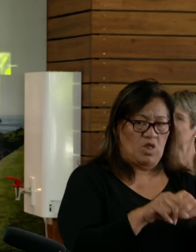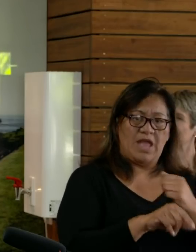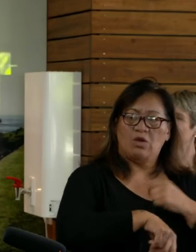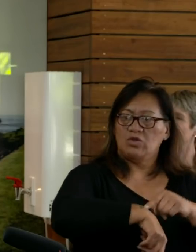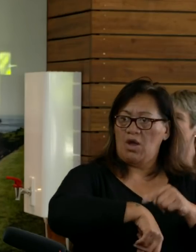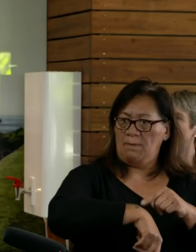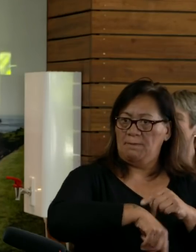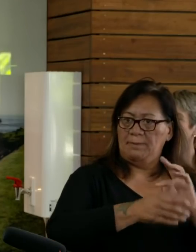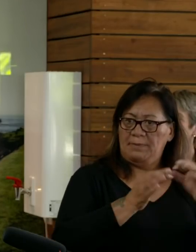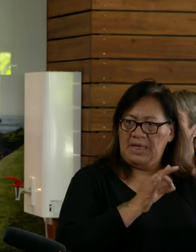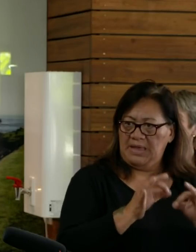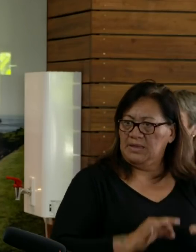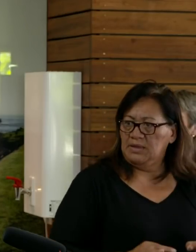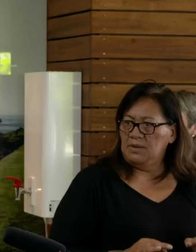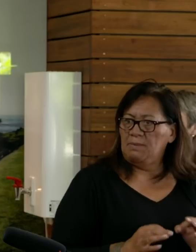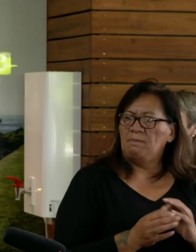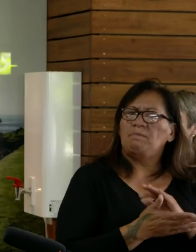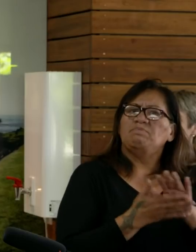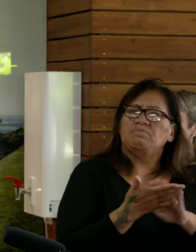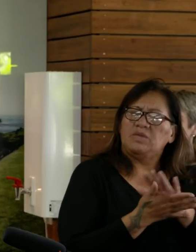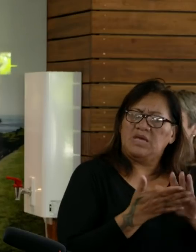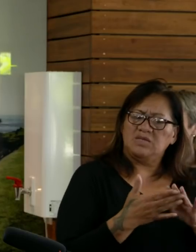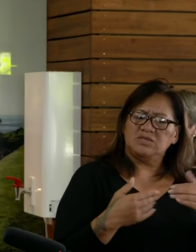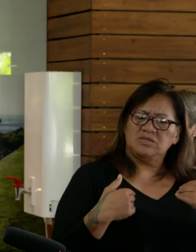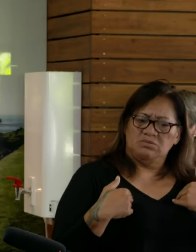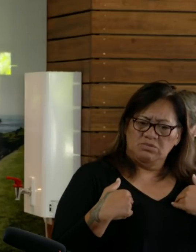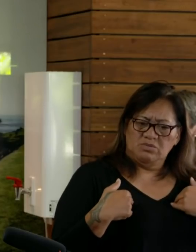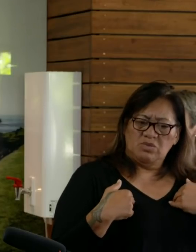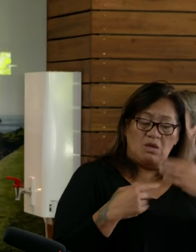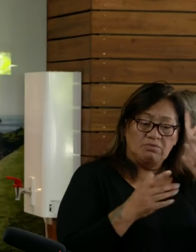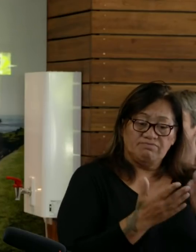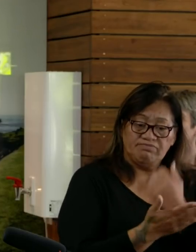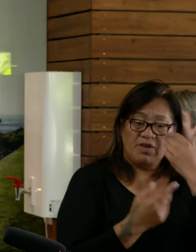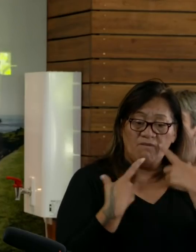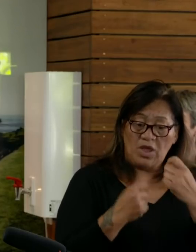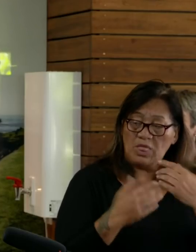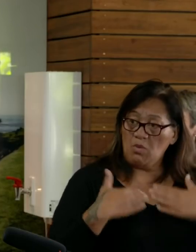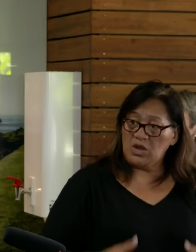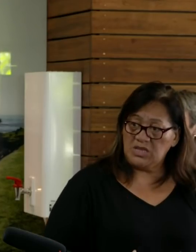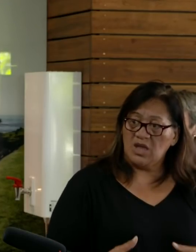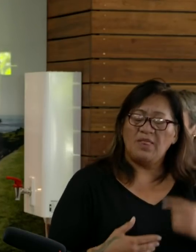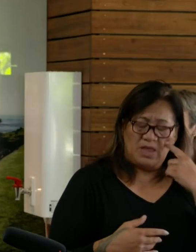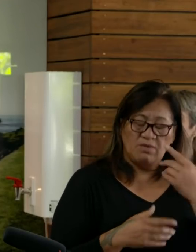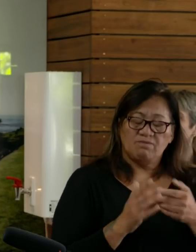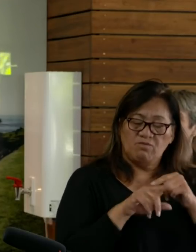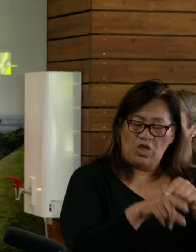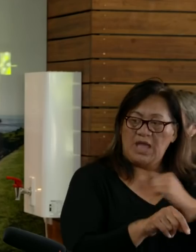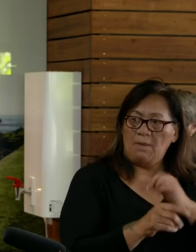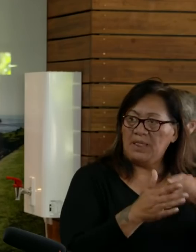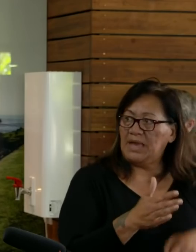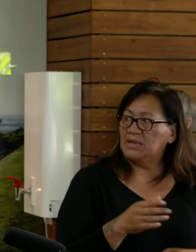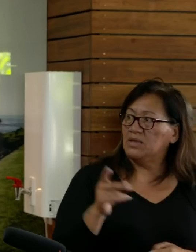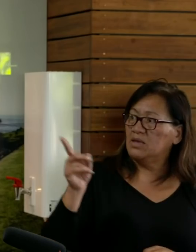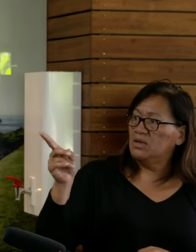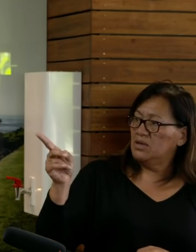timelines, which strongly suggests to me that the acquisition and finding of those bodies went according to plan. Colonel, there